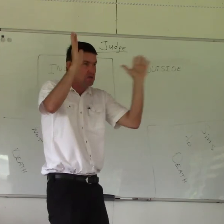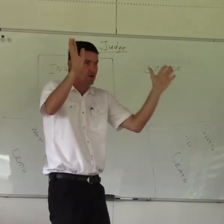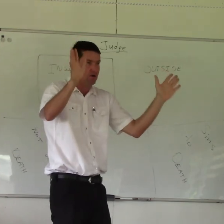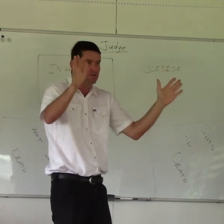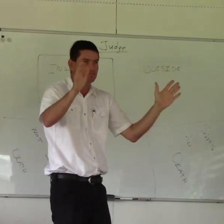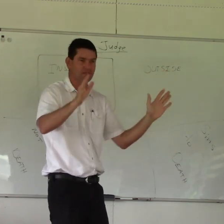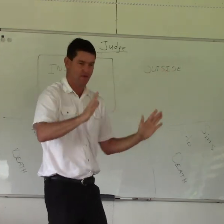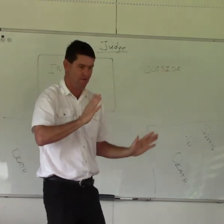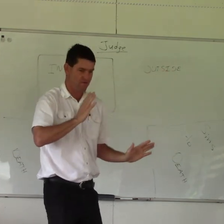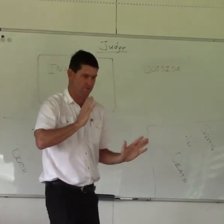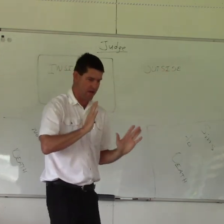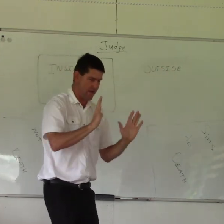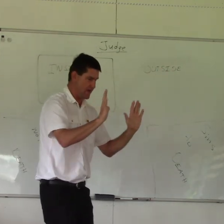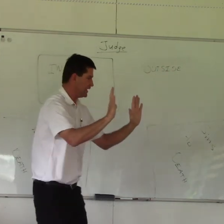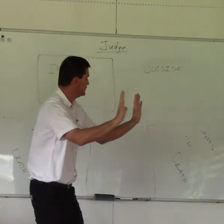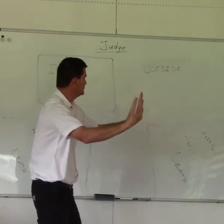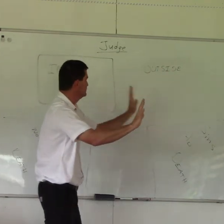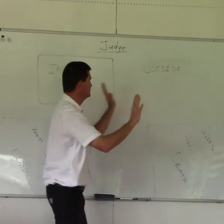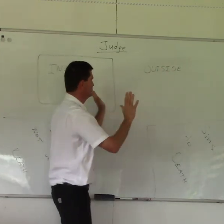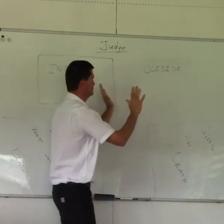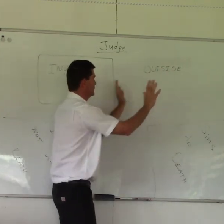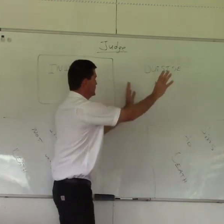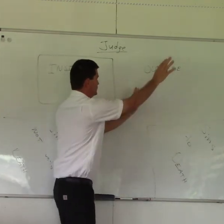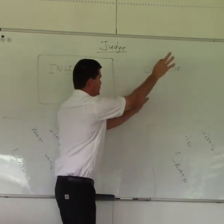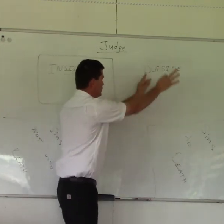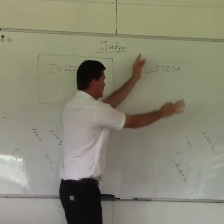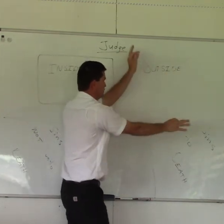know. Fine. Judging,